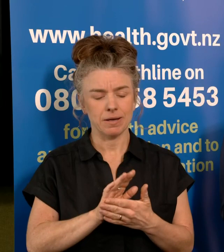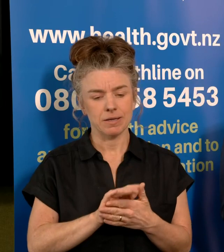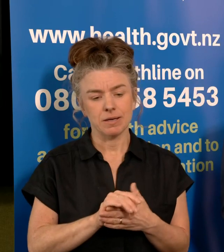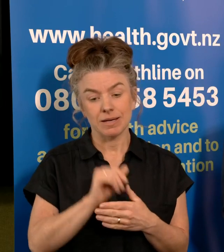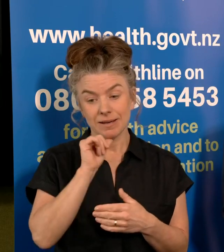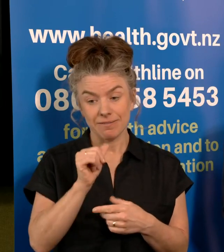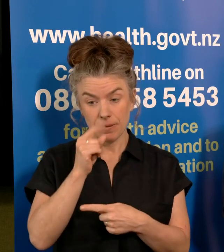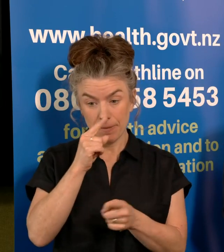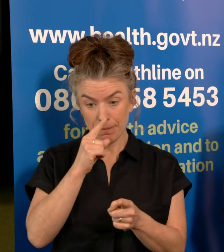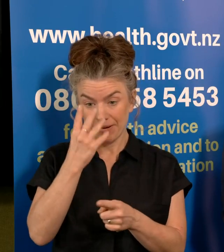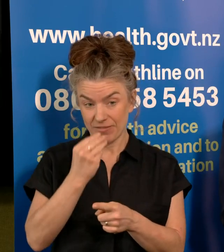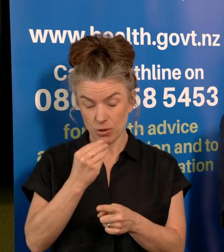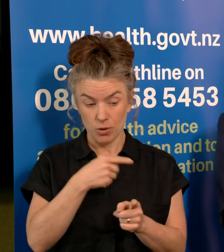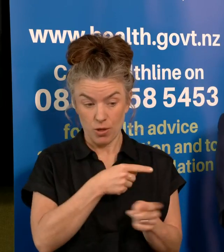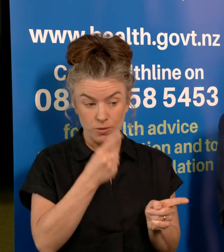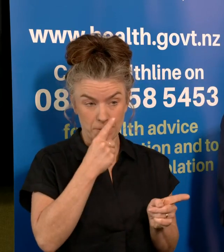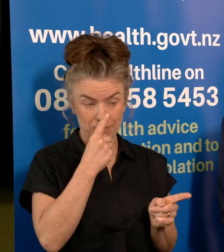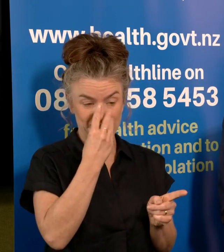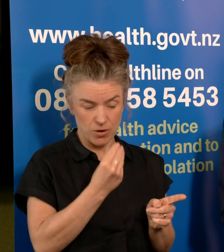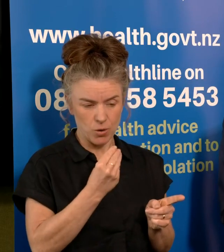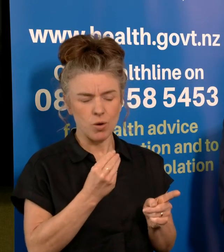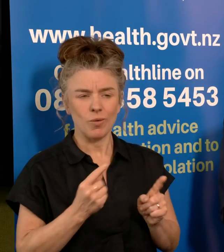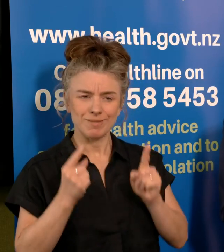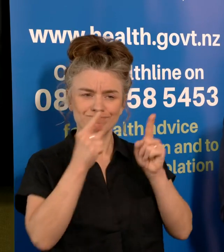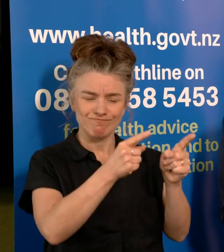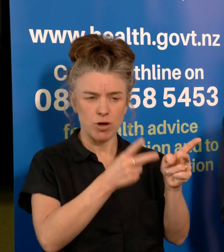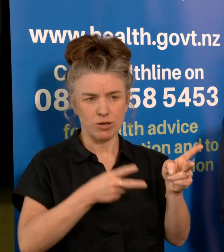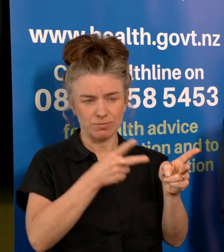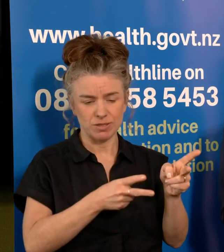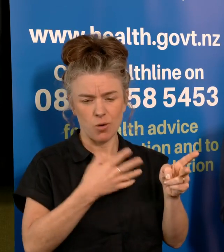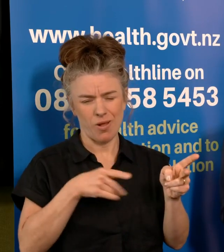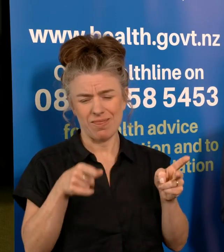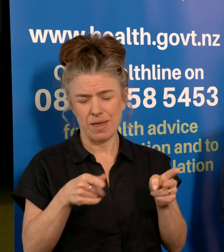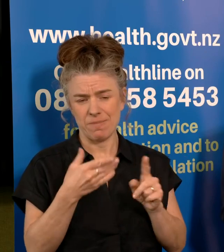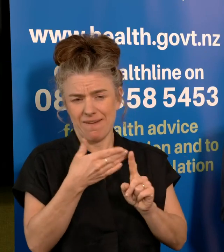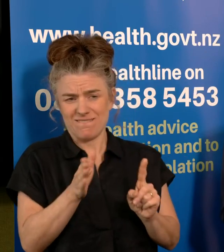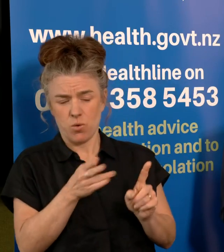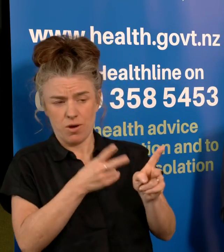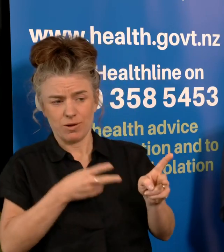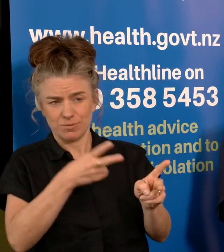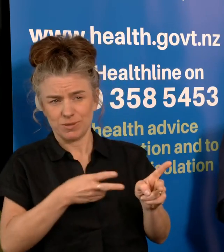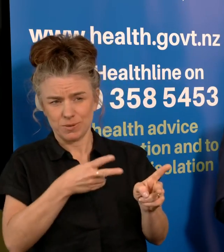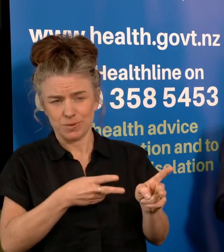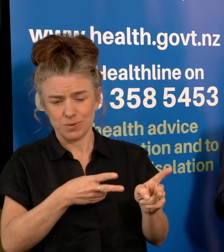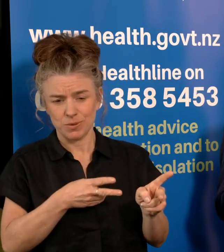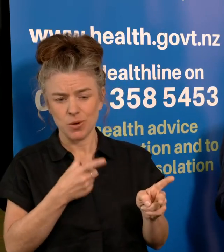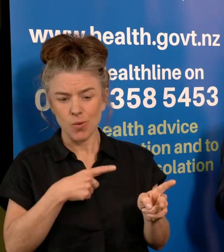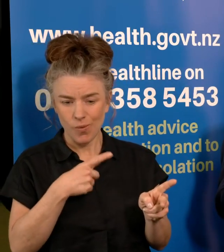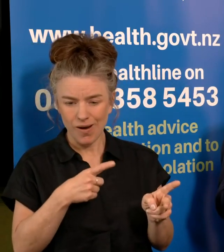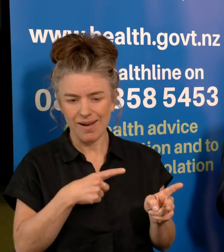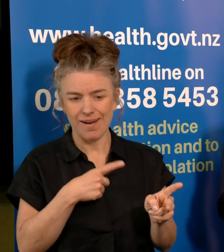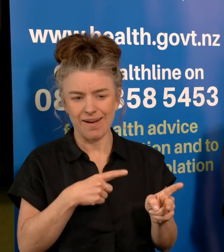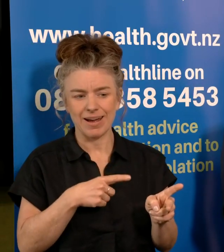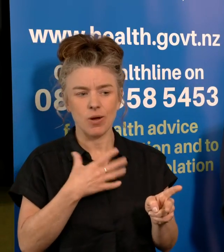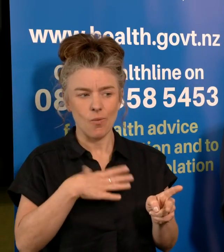people, if they do get flu, who are more likely to end up in hospital, and we want them to avoid going to hospital for the flu, because that ensures